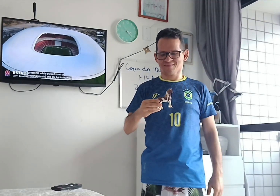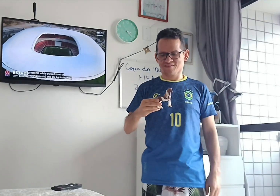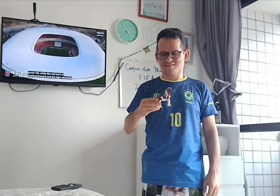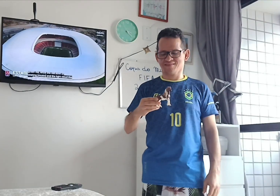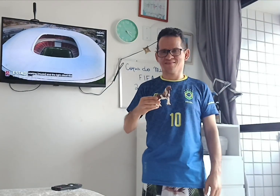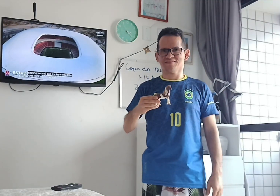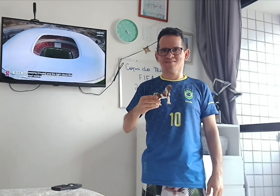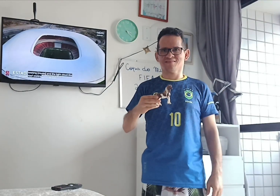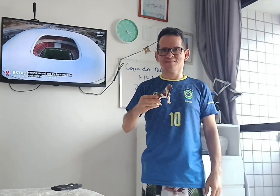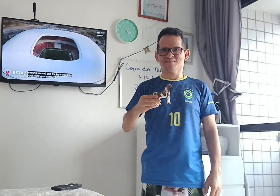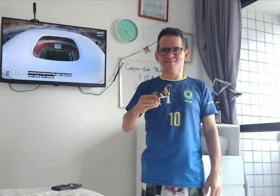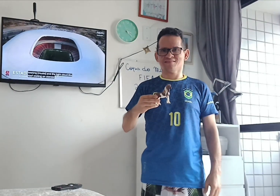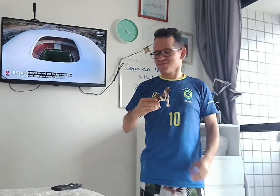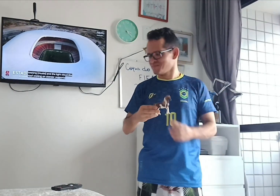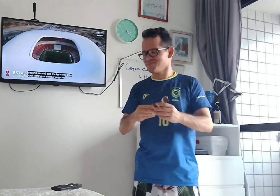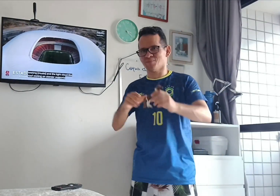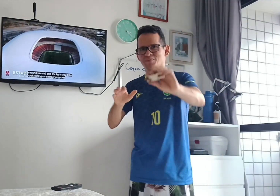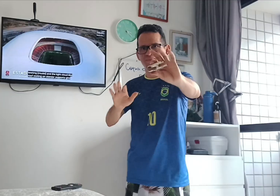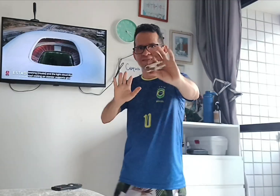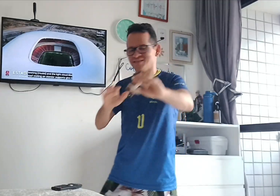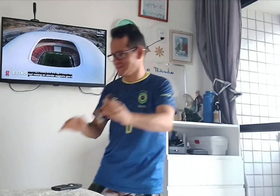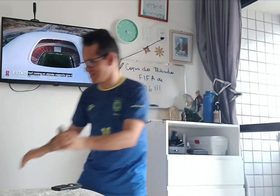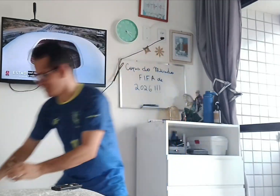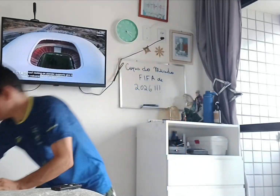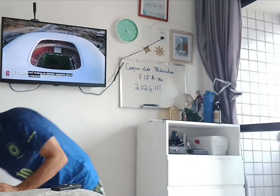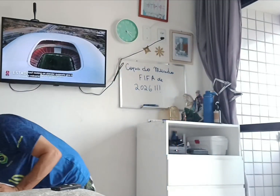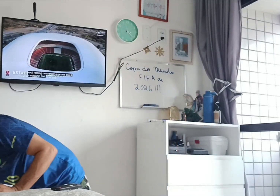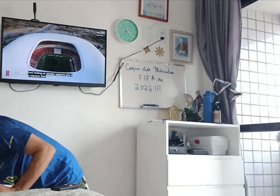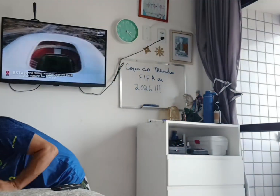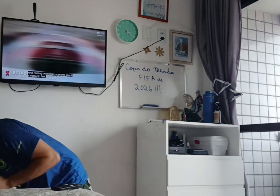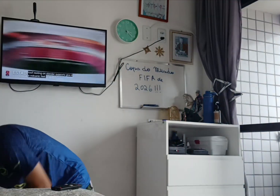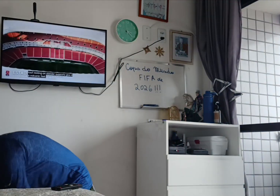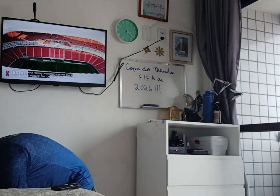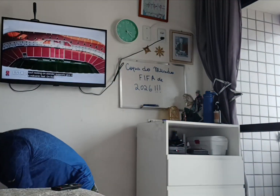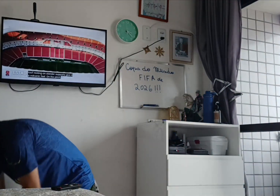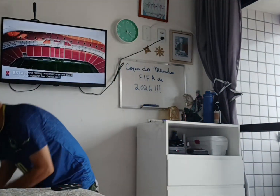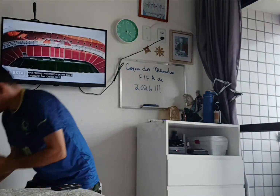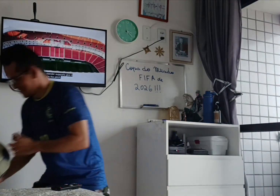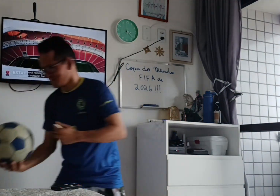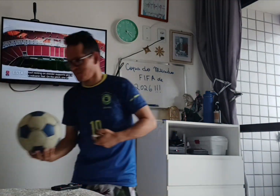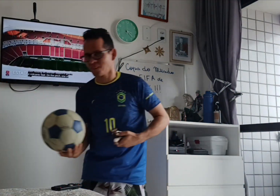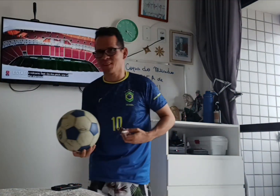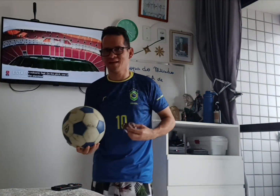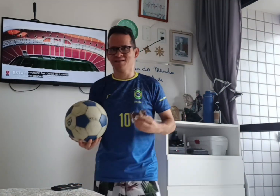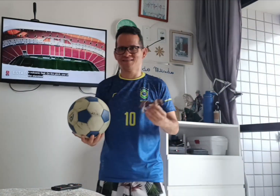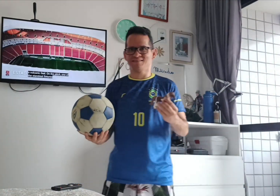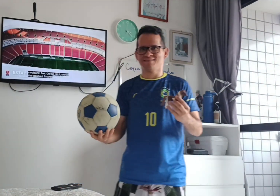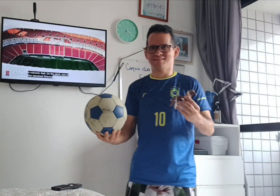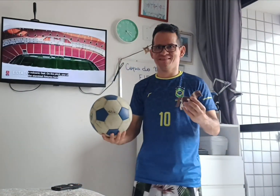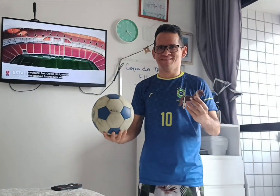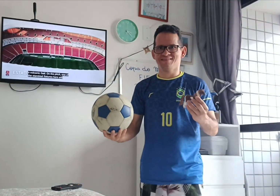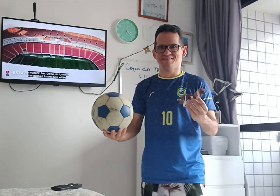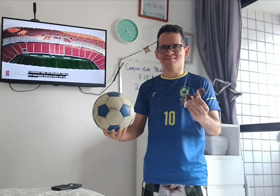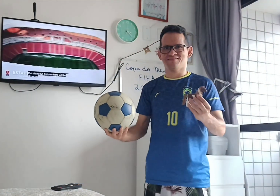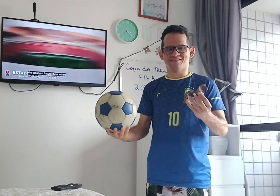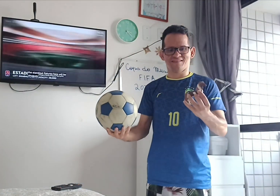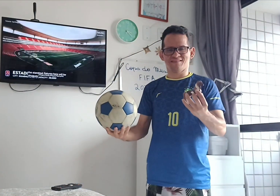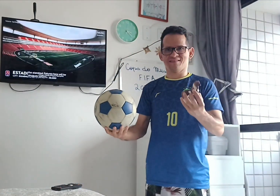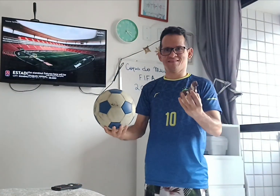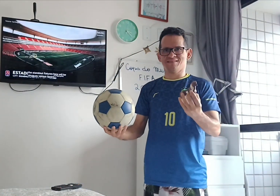cloud-like roof resting on slender supports give it a volcanic feel. On the pitch, one of the standout fixtures here will be Uruguay versus